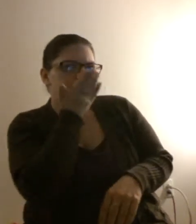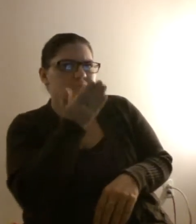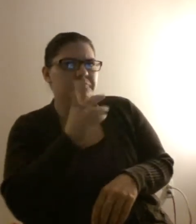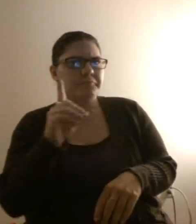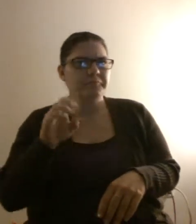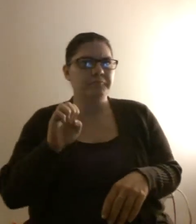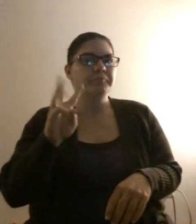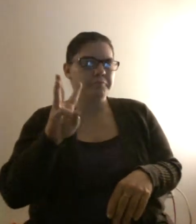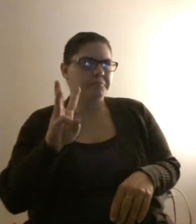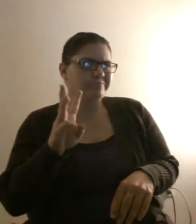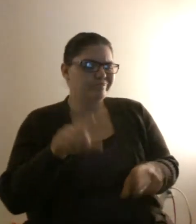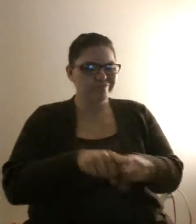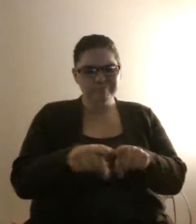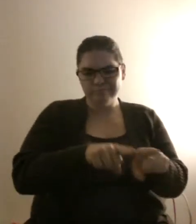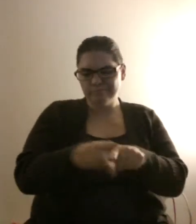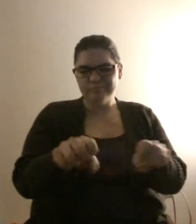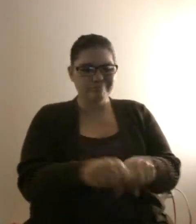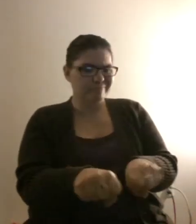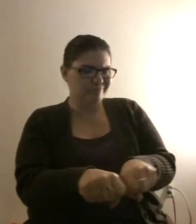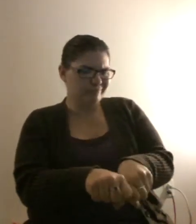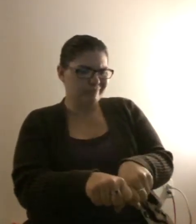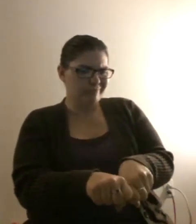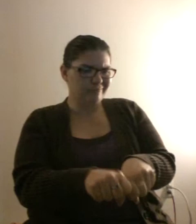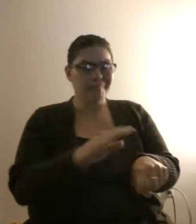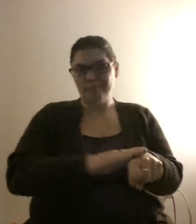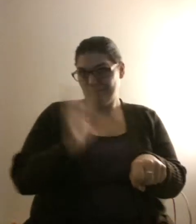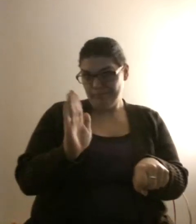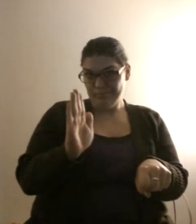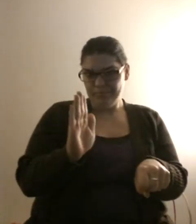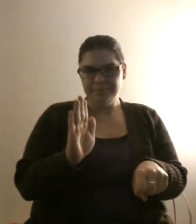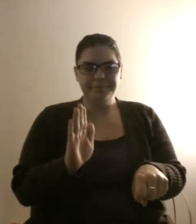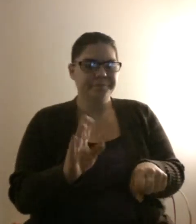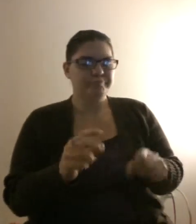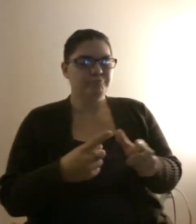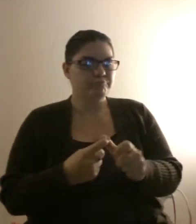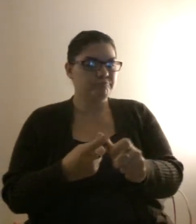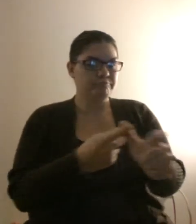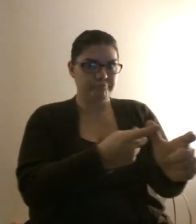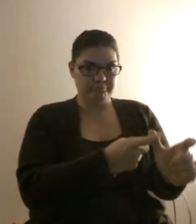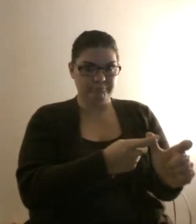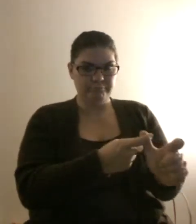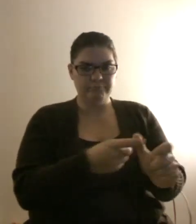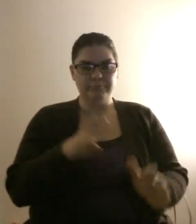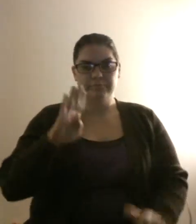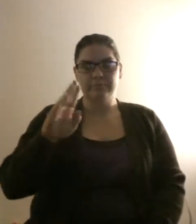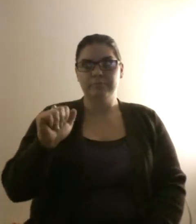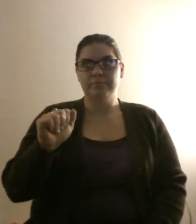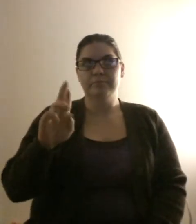running barefoot through the grass in the morning, your feet might get wet. That's from dew or water that was out of the atmosphere